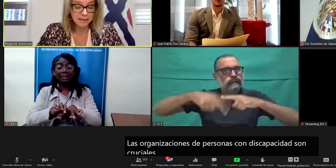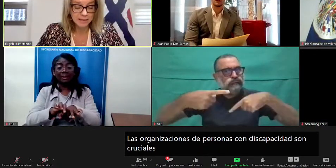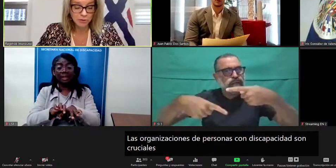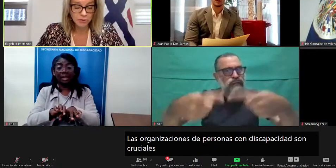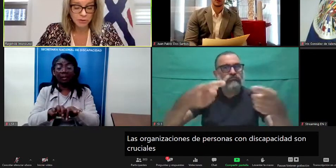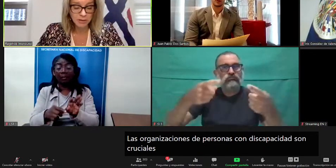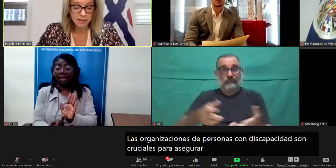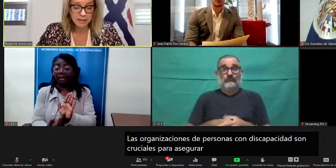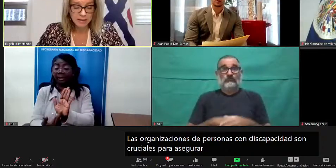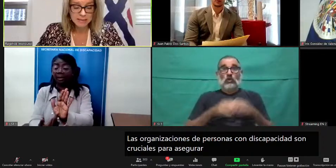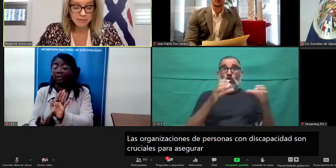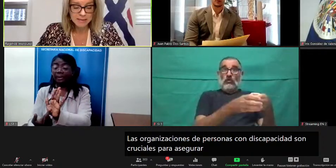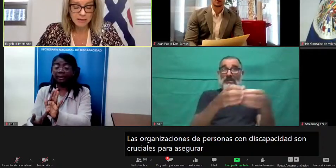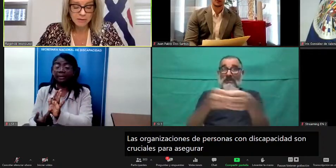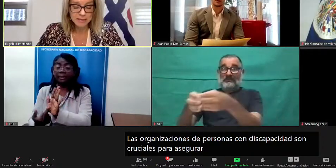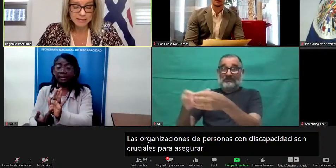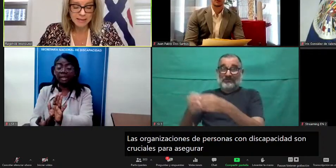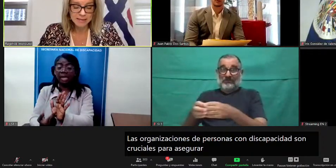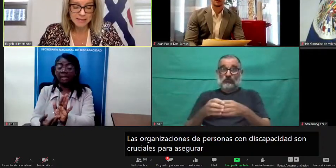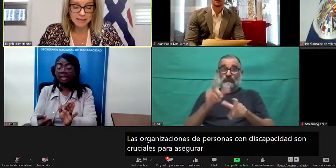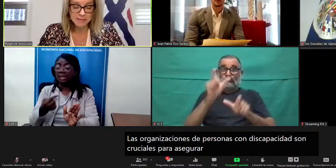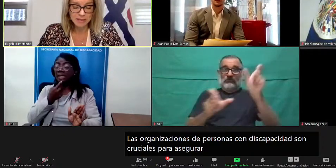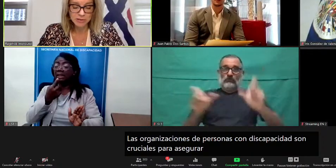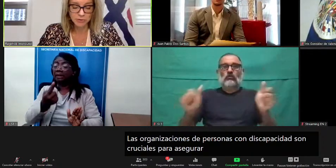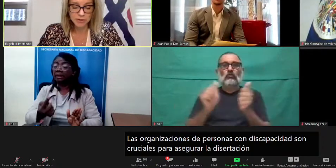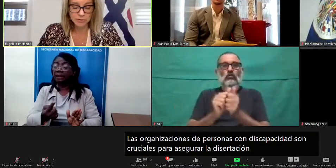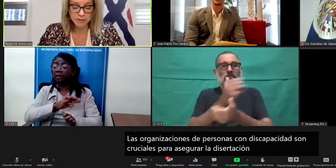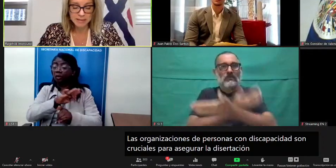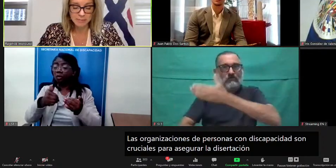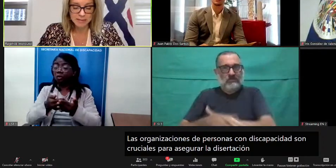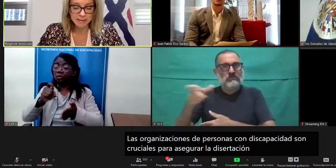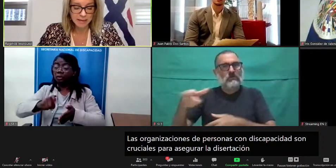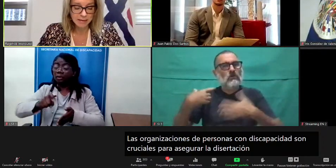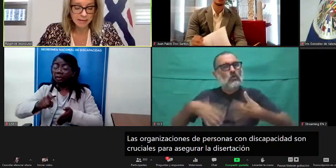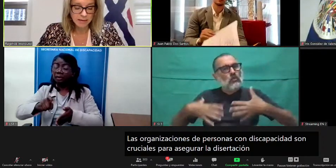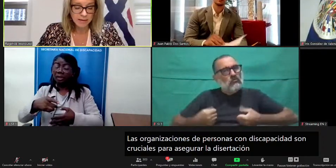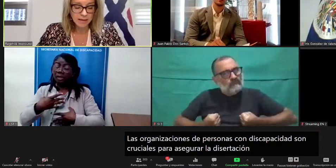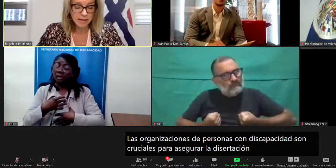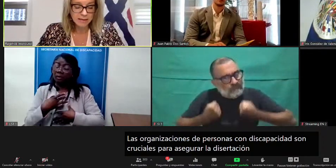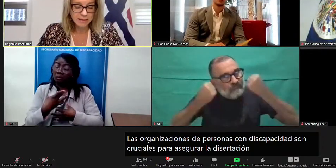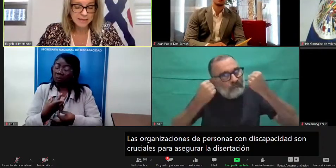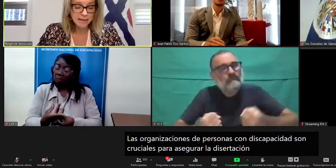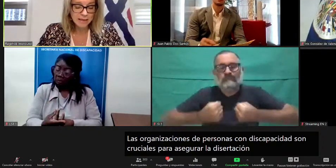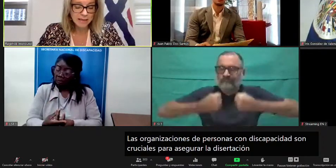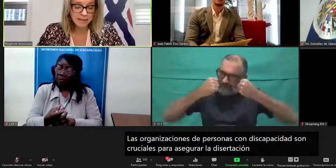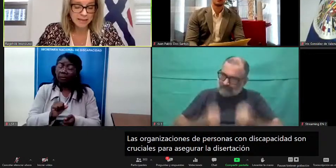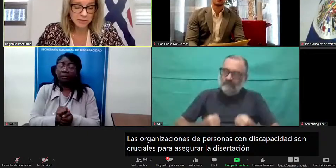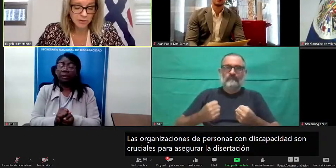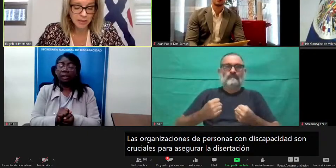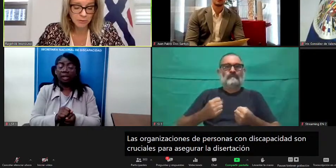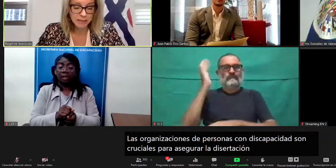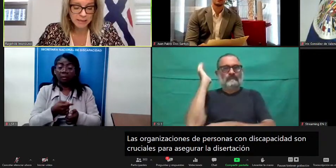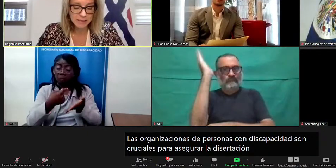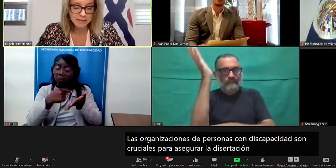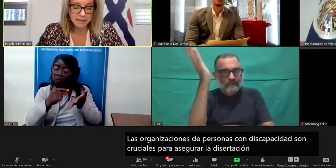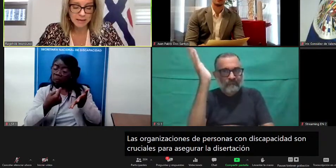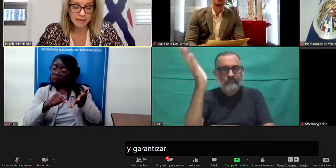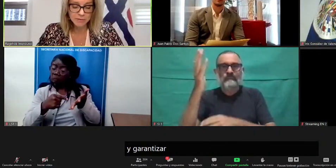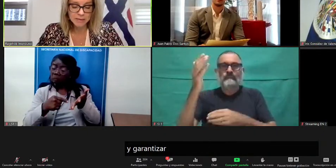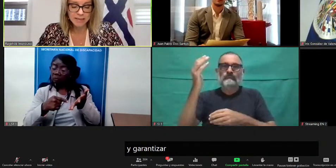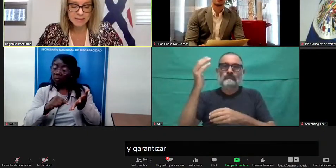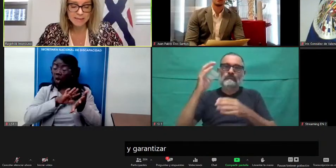crucial to ensure representativeness ensure the interests of persons with